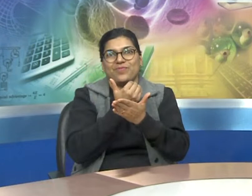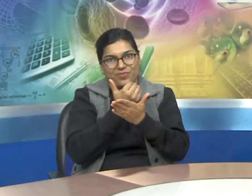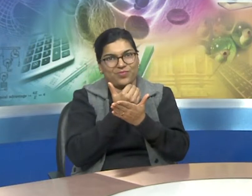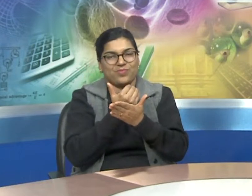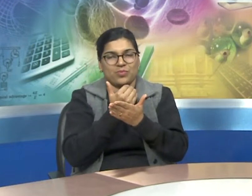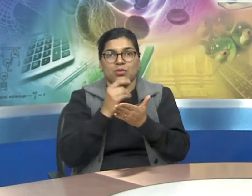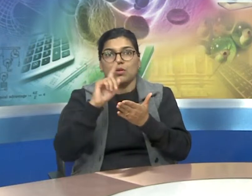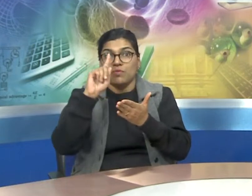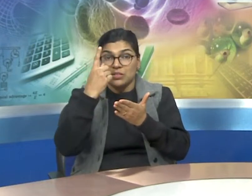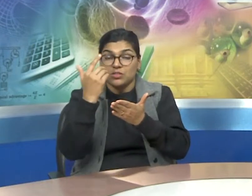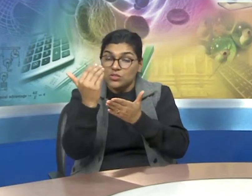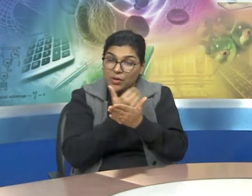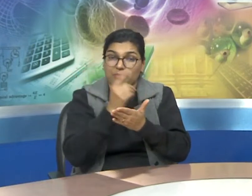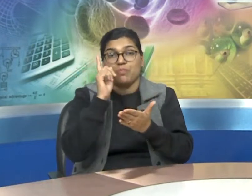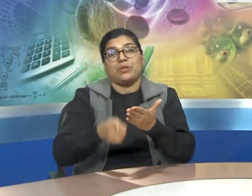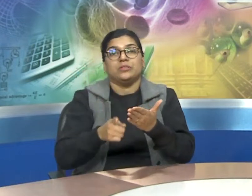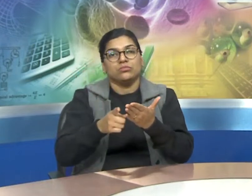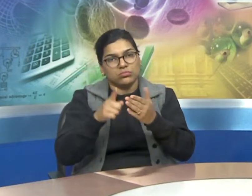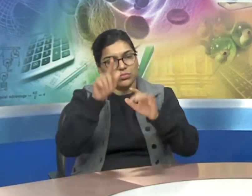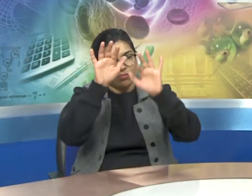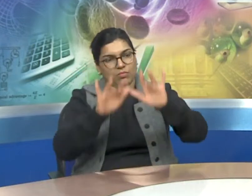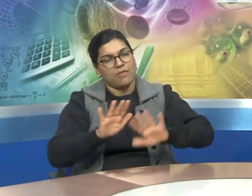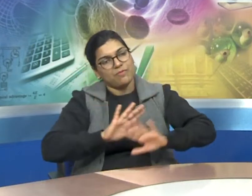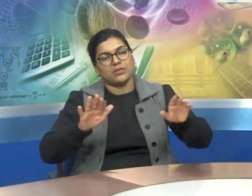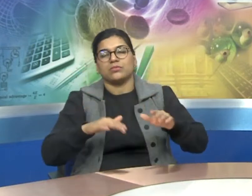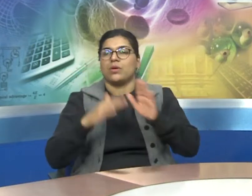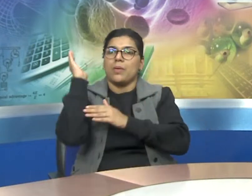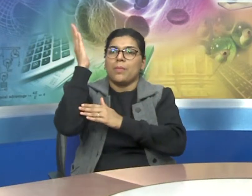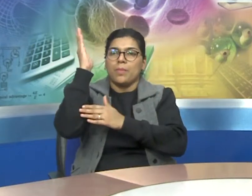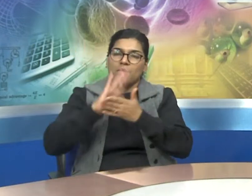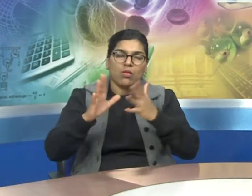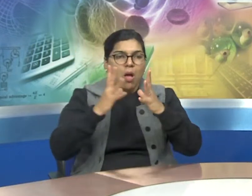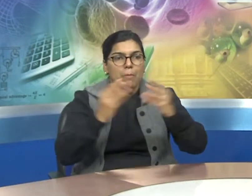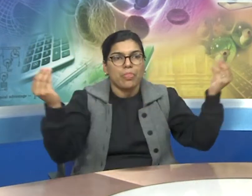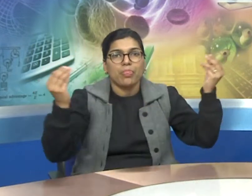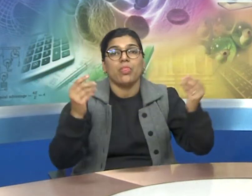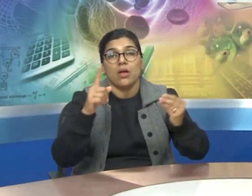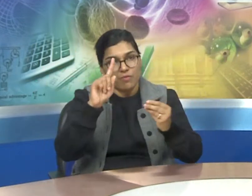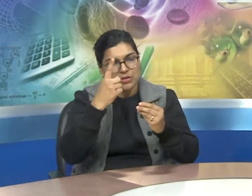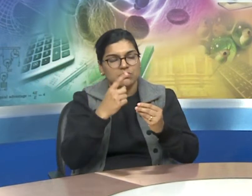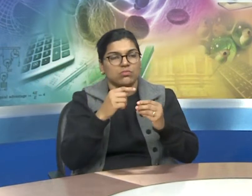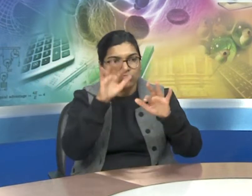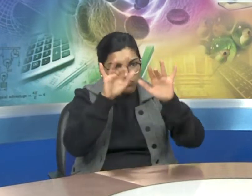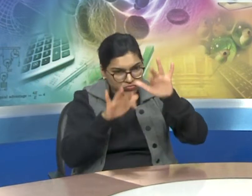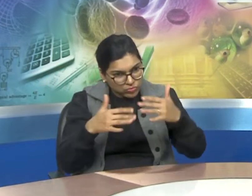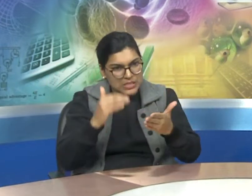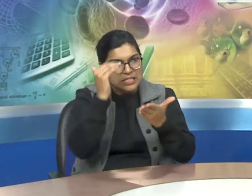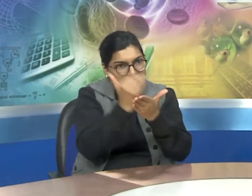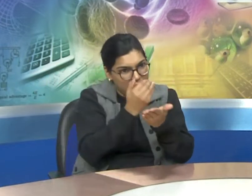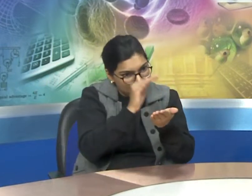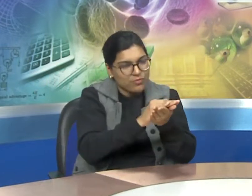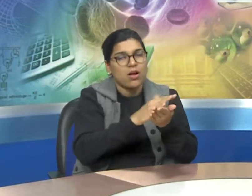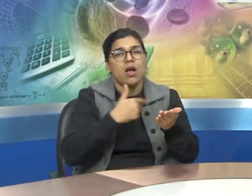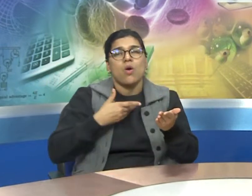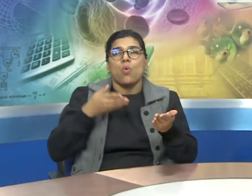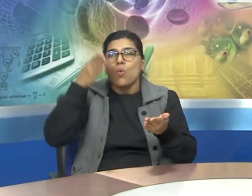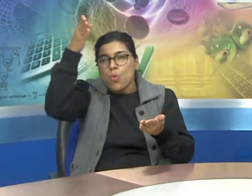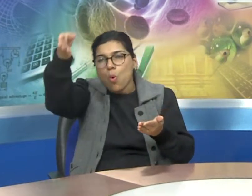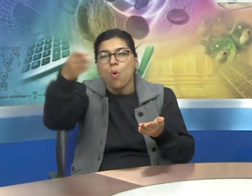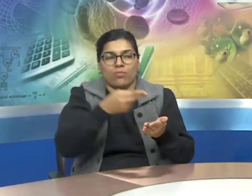And when our work is done, we have prepared our PowerPoint presentation and we want to save our file,